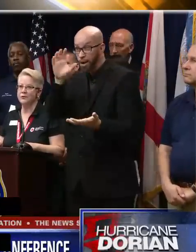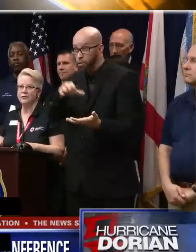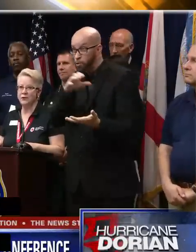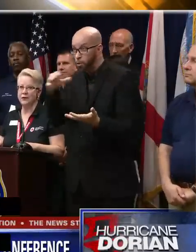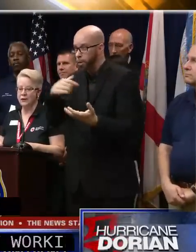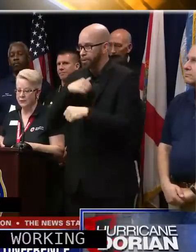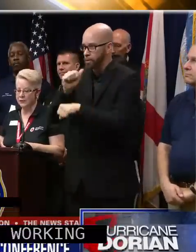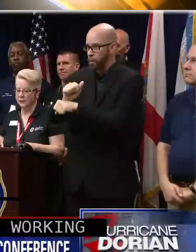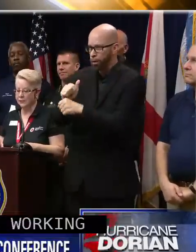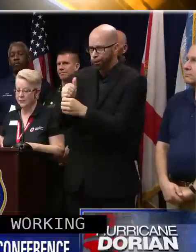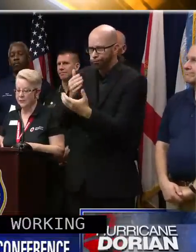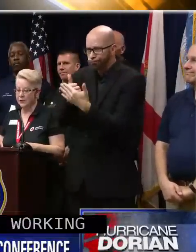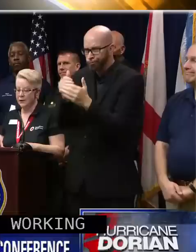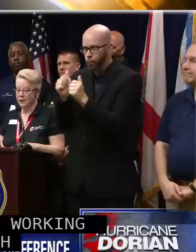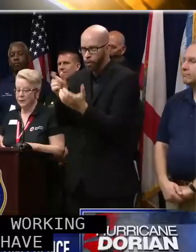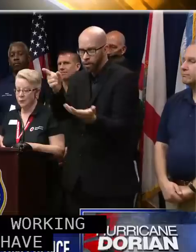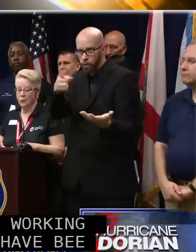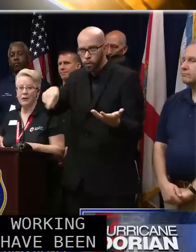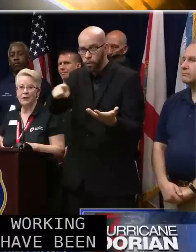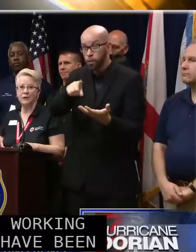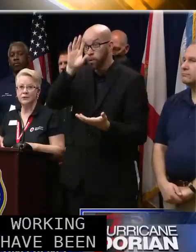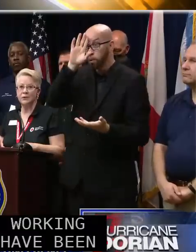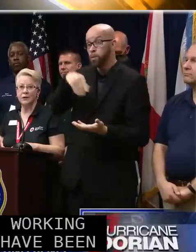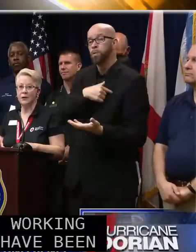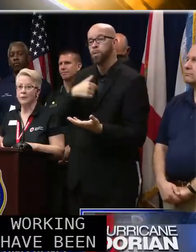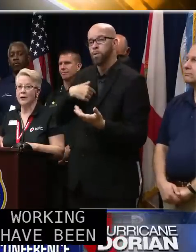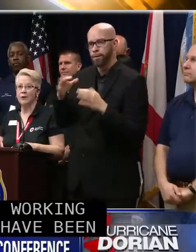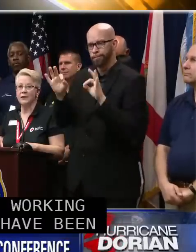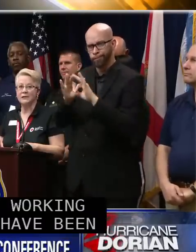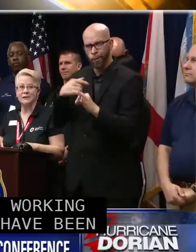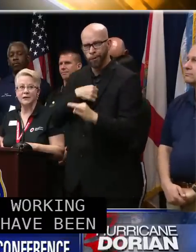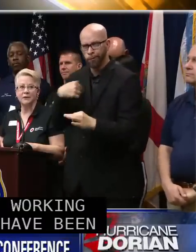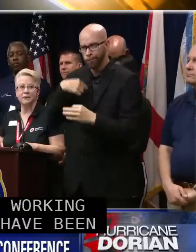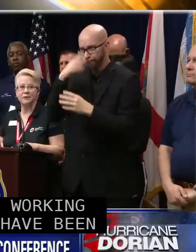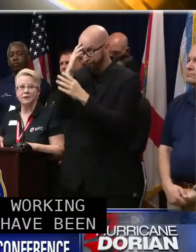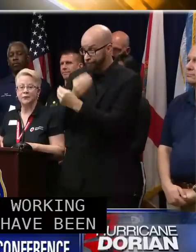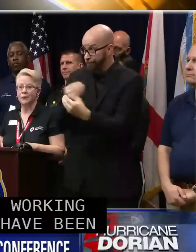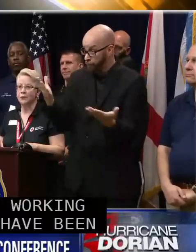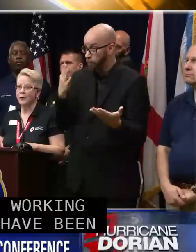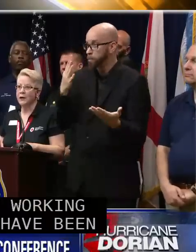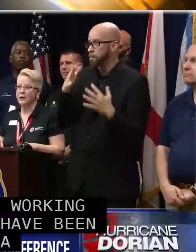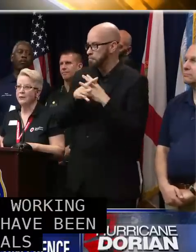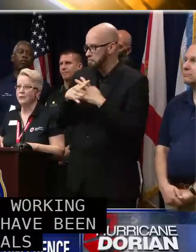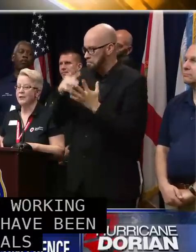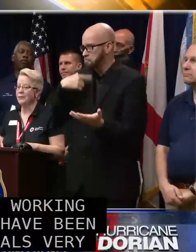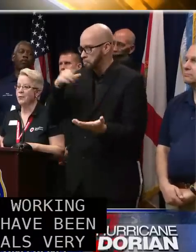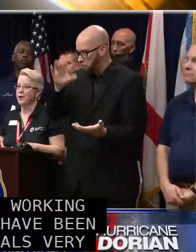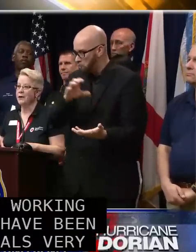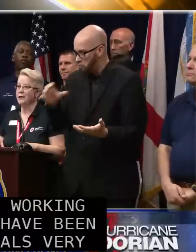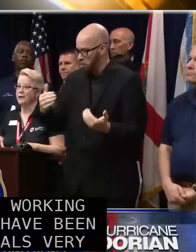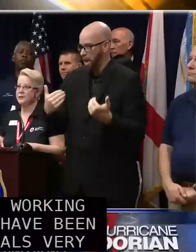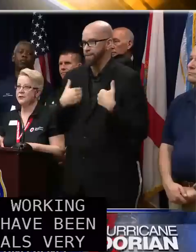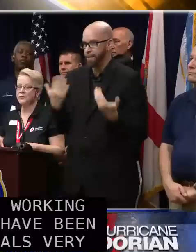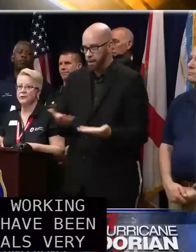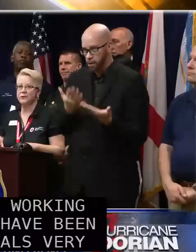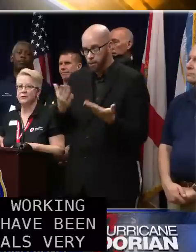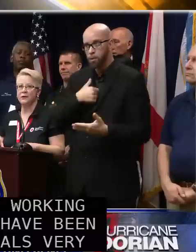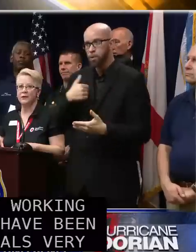our officials very closely. We want to let you know our Red Cross is here. We're ready. We have brought